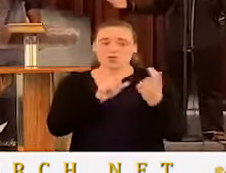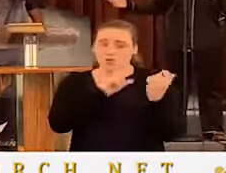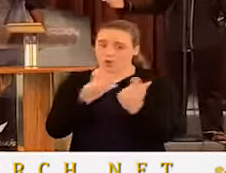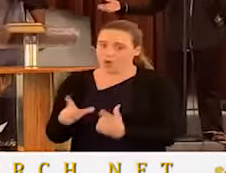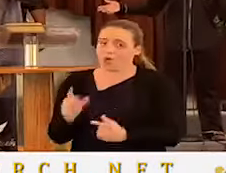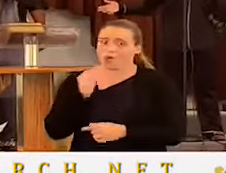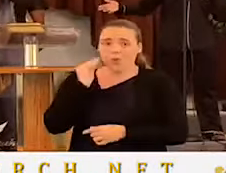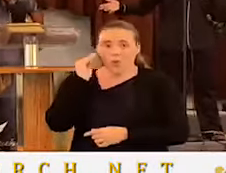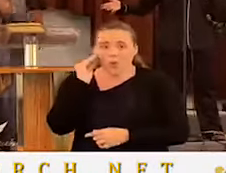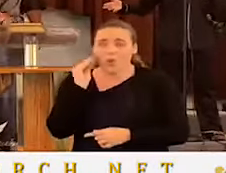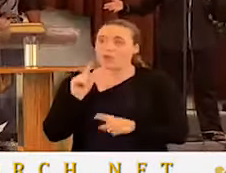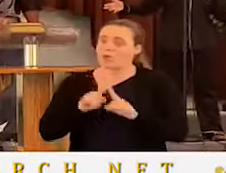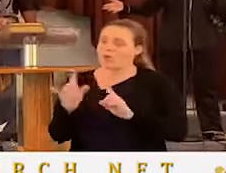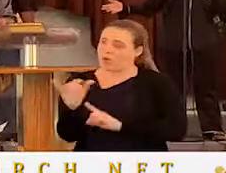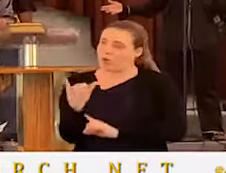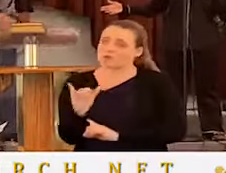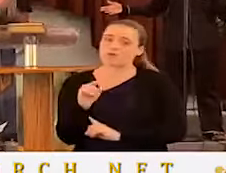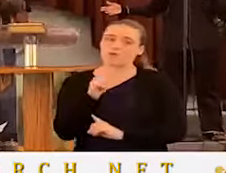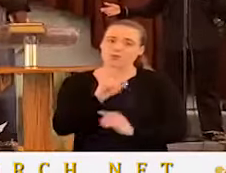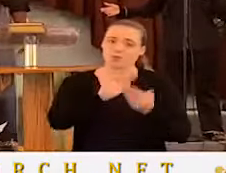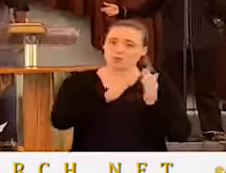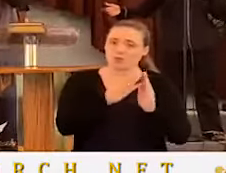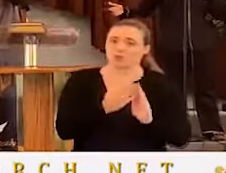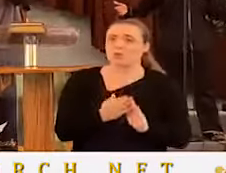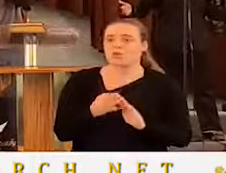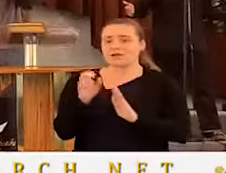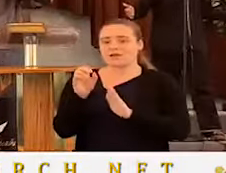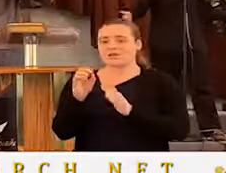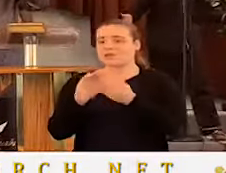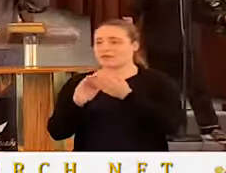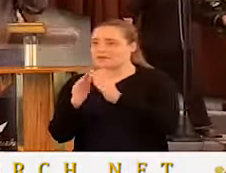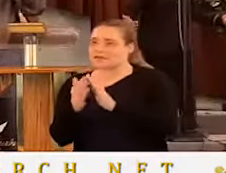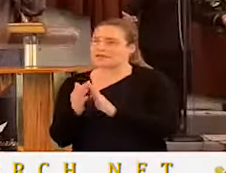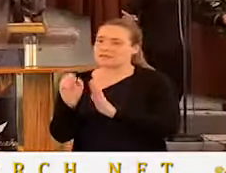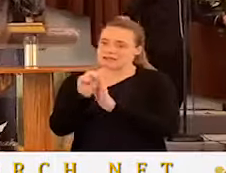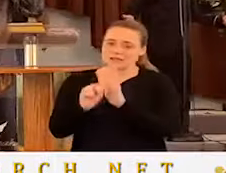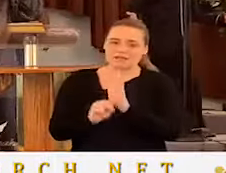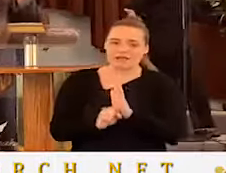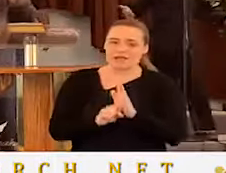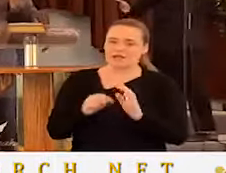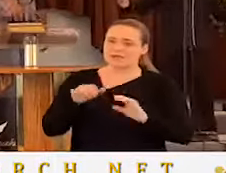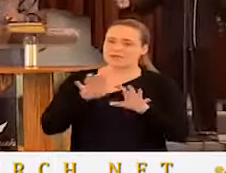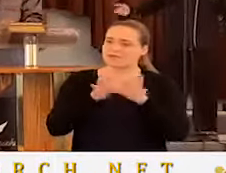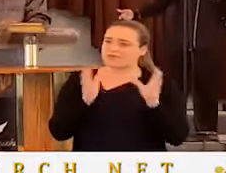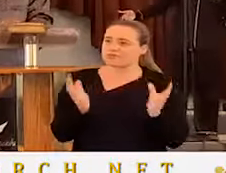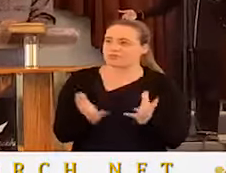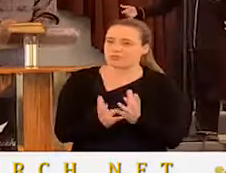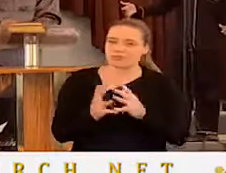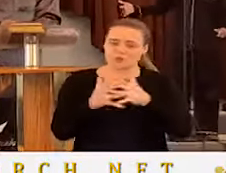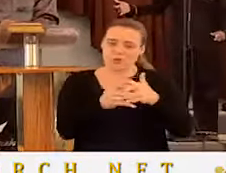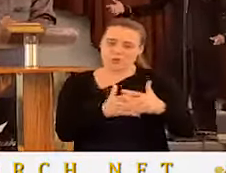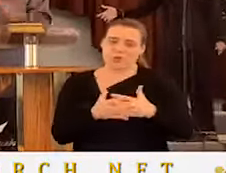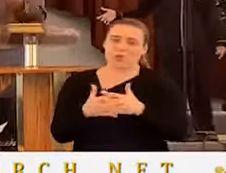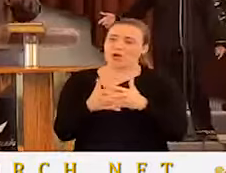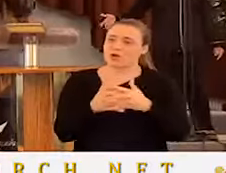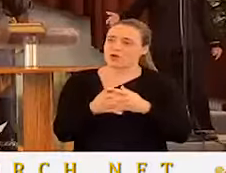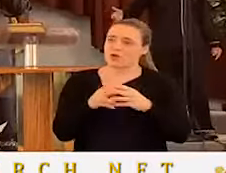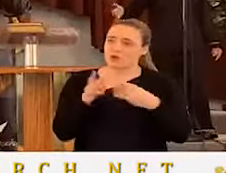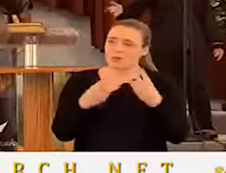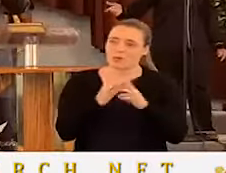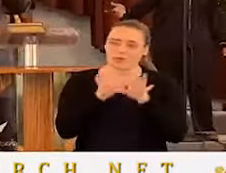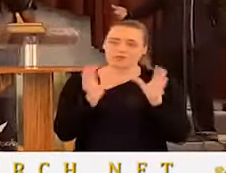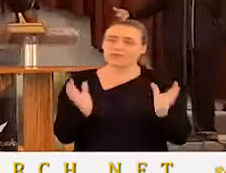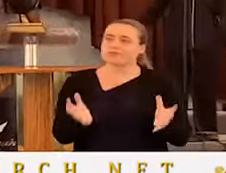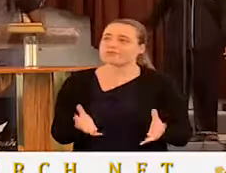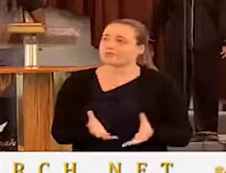every community, every neighborhood. To our cities, our states, all around America. Send your word,